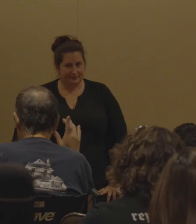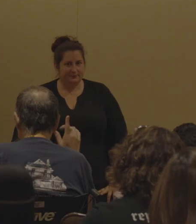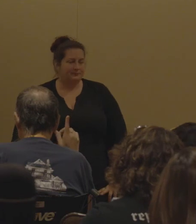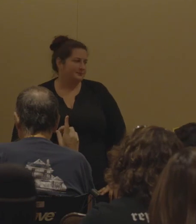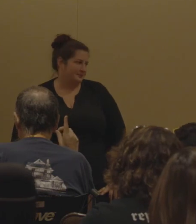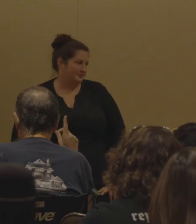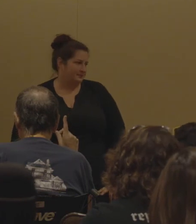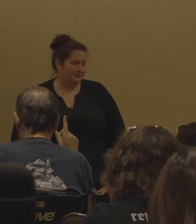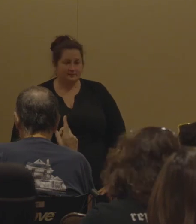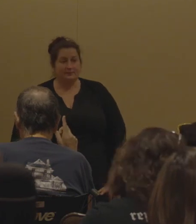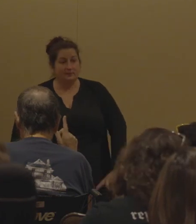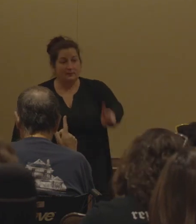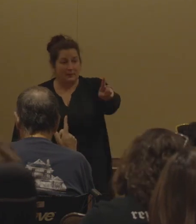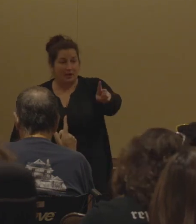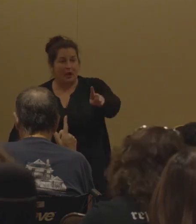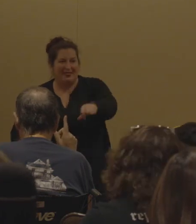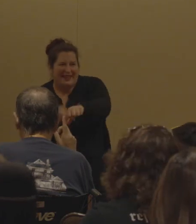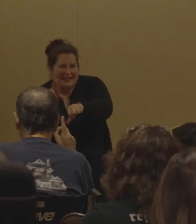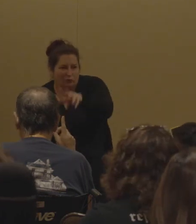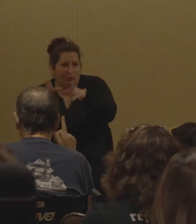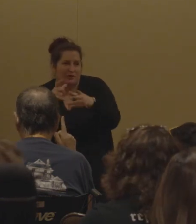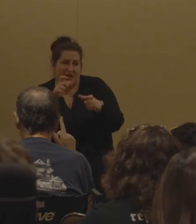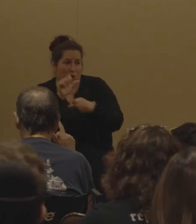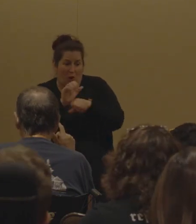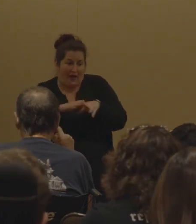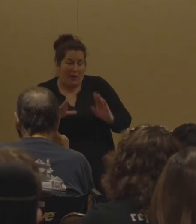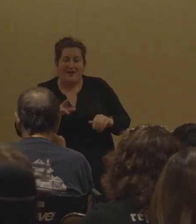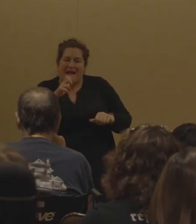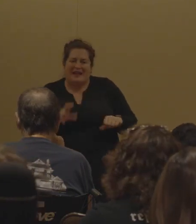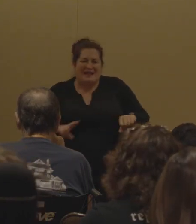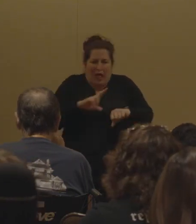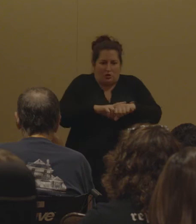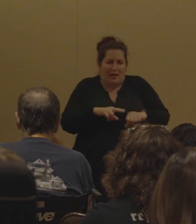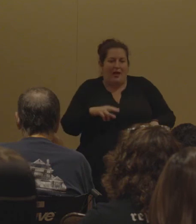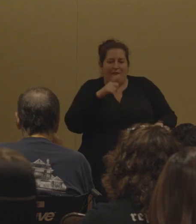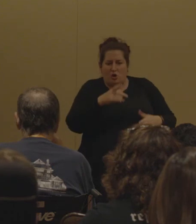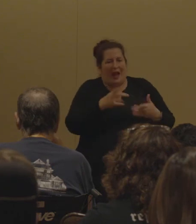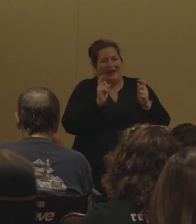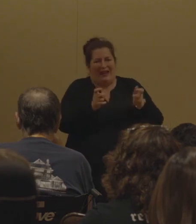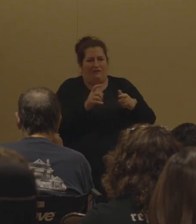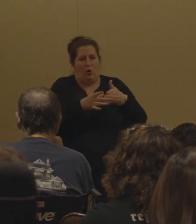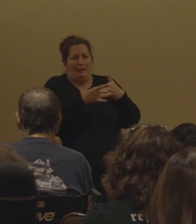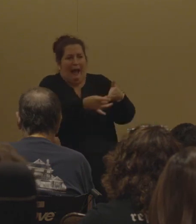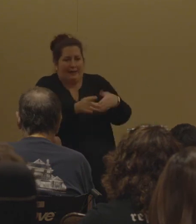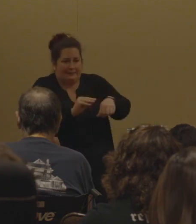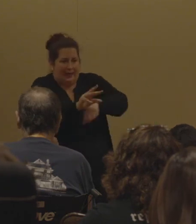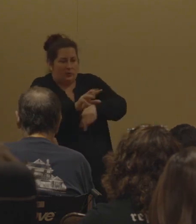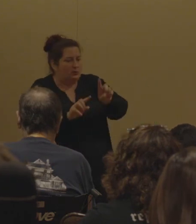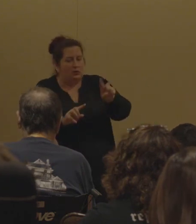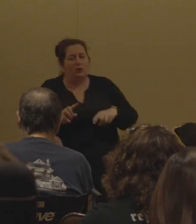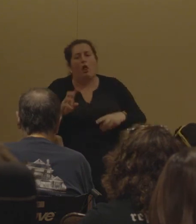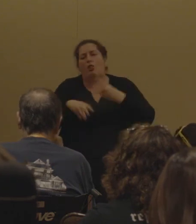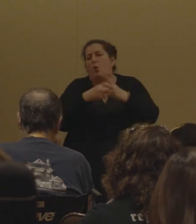We actually did that and brought the national in, and said, oh, it doesn't work that way. So Yeah, not nationally, I they're not gonna appreciate give it. a lot of guidance on that. Okay. But, I mean, the world's changed.